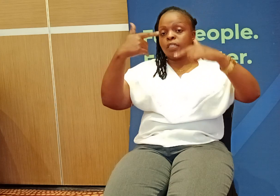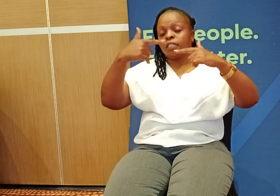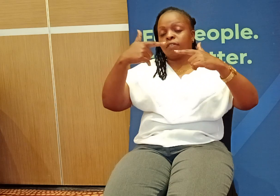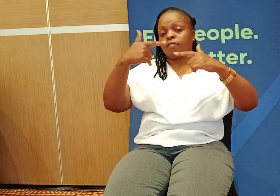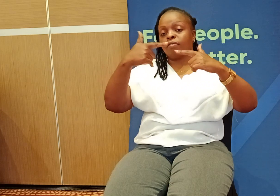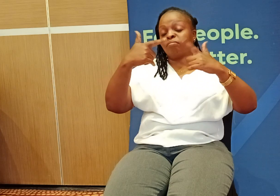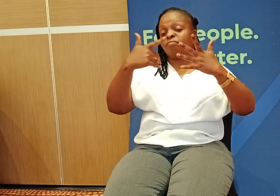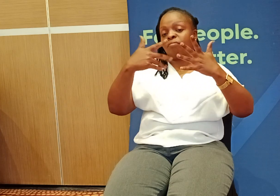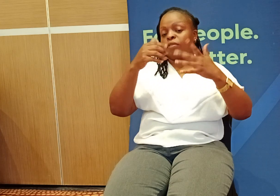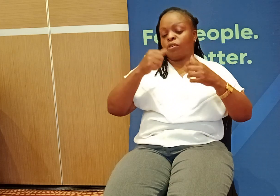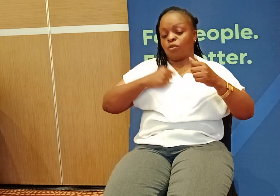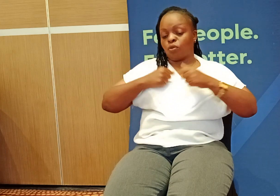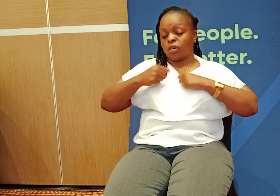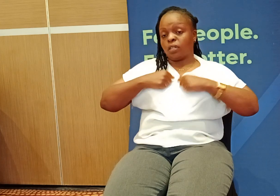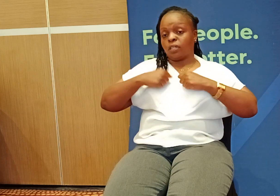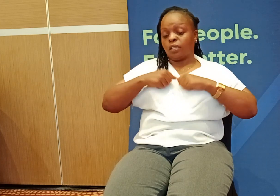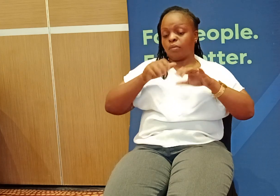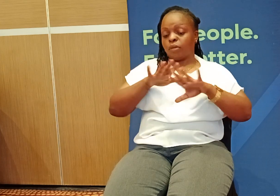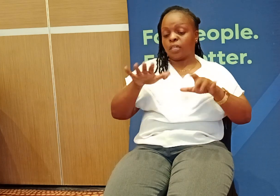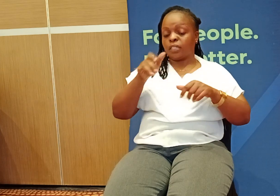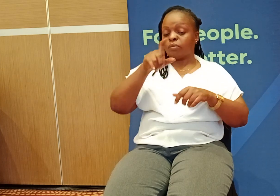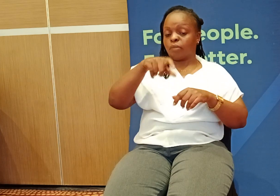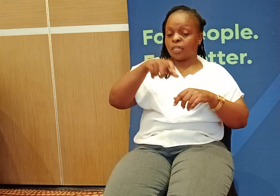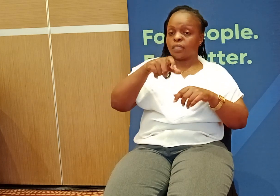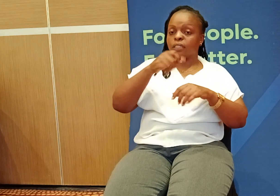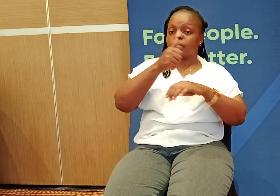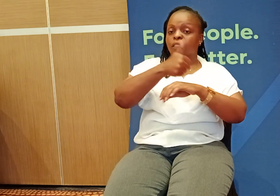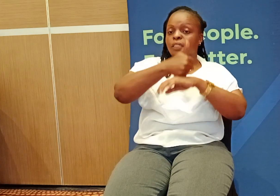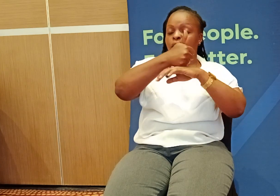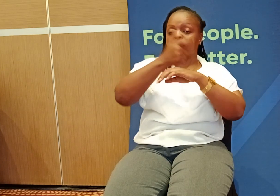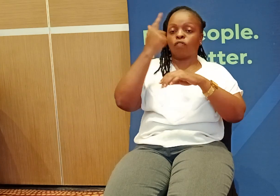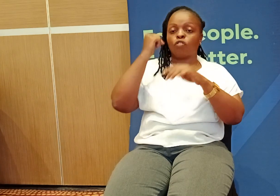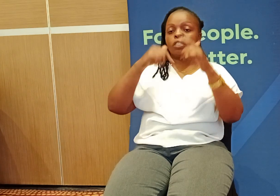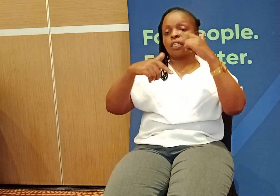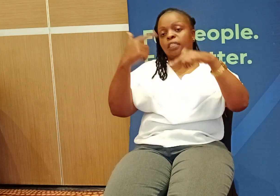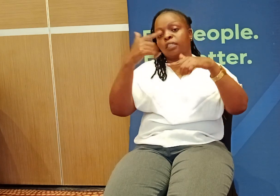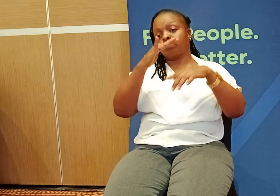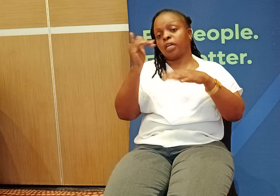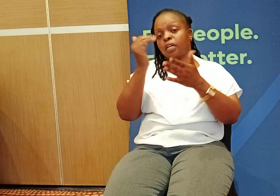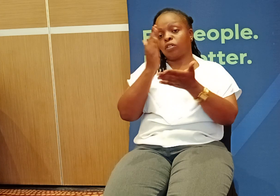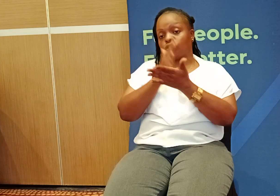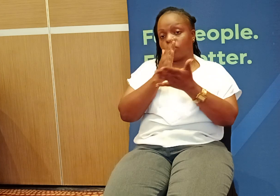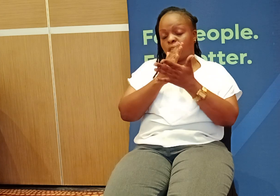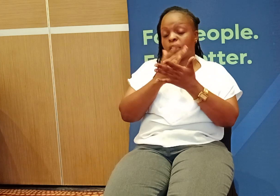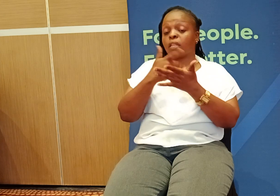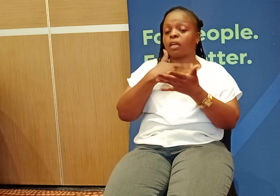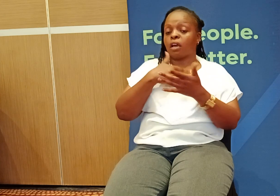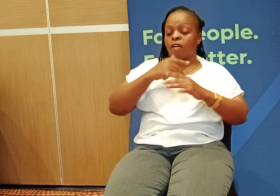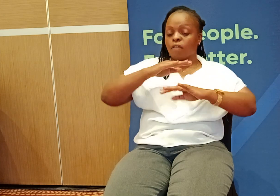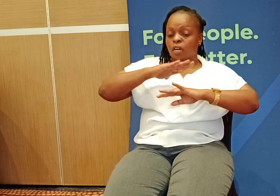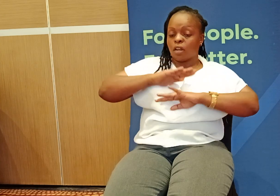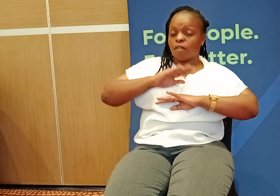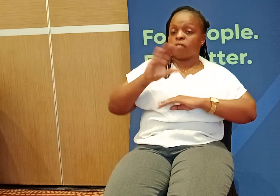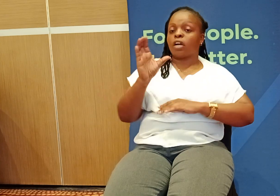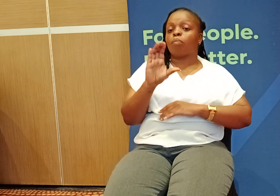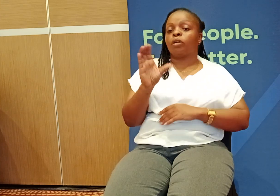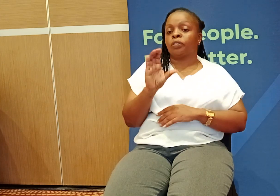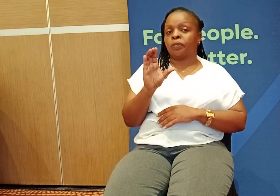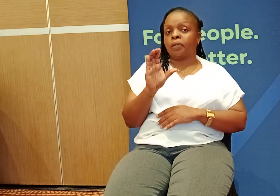have got to set it up for success by ensuring that they do have enough capital.